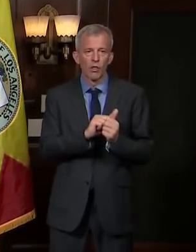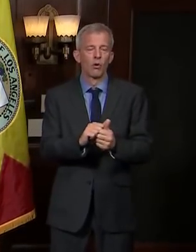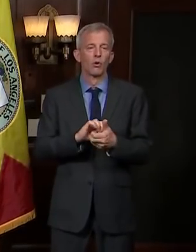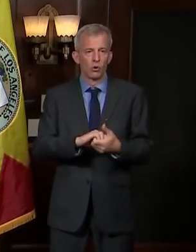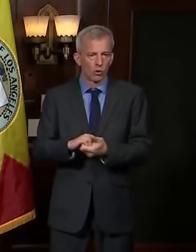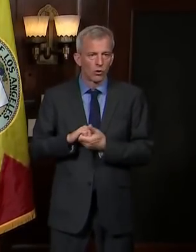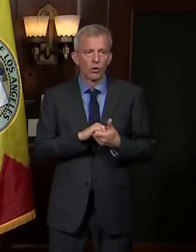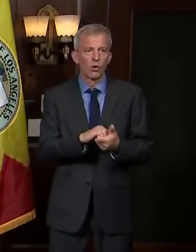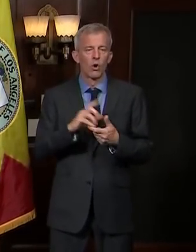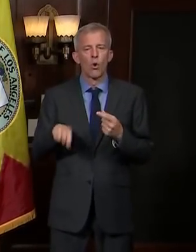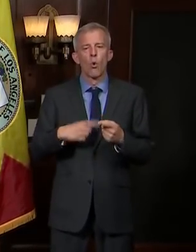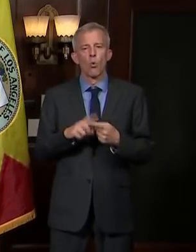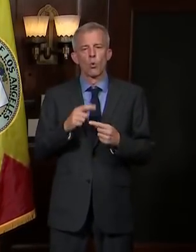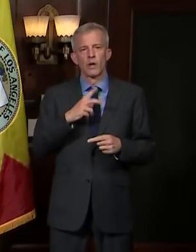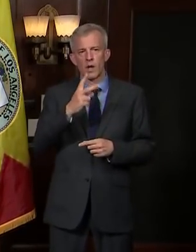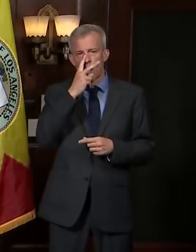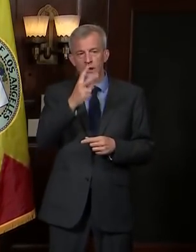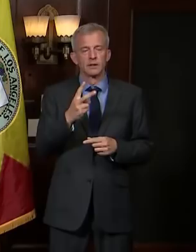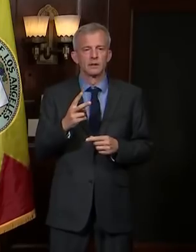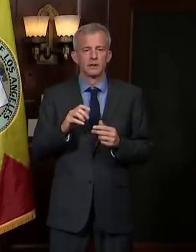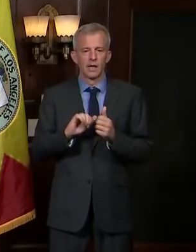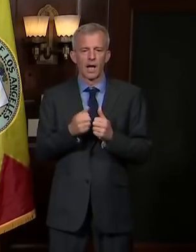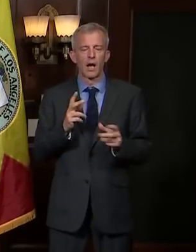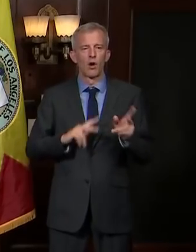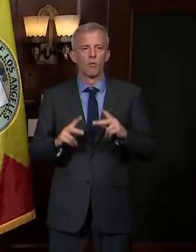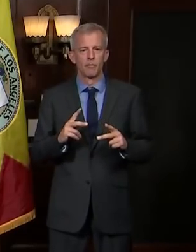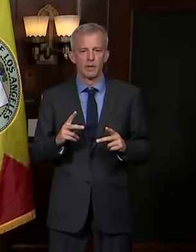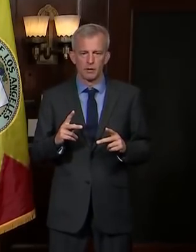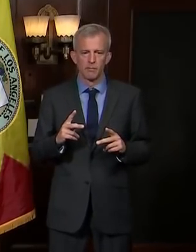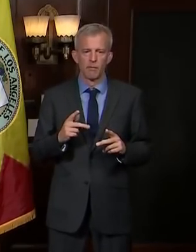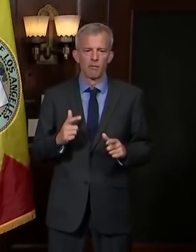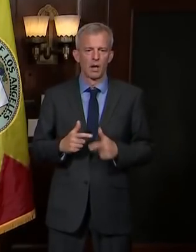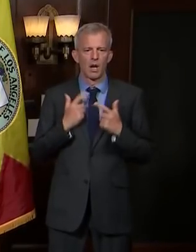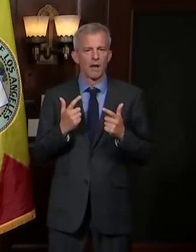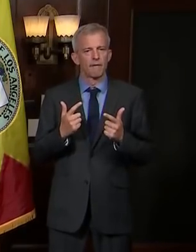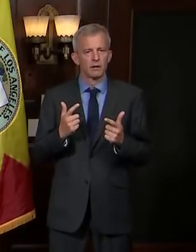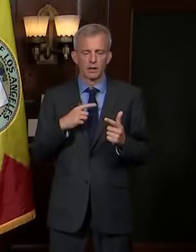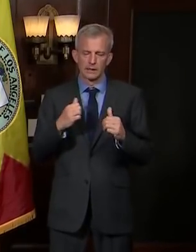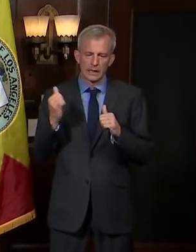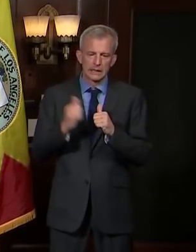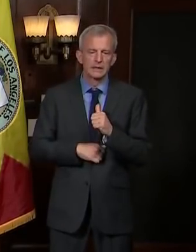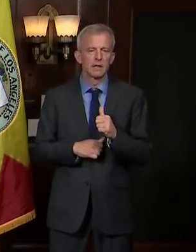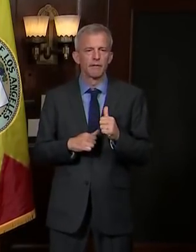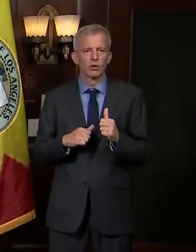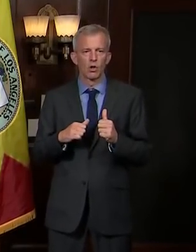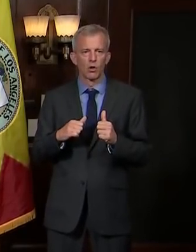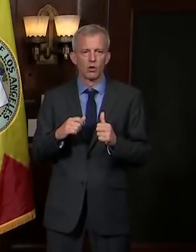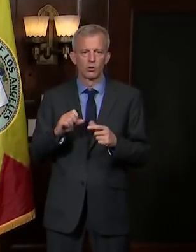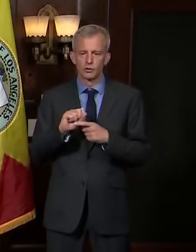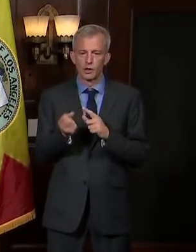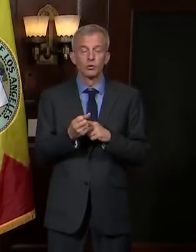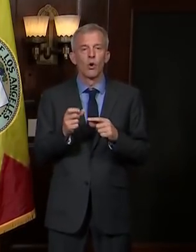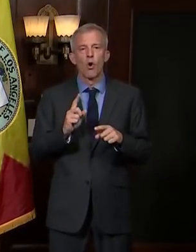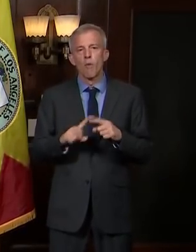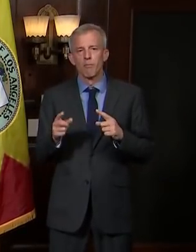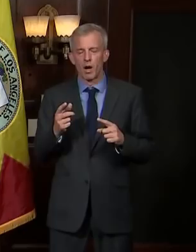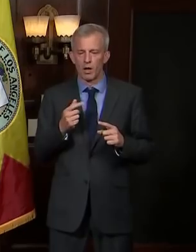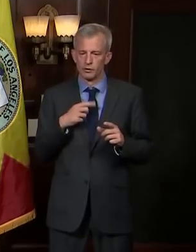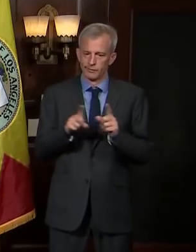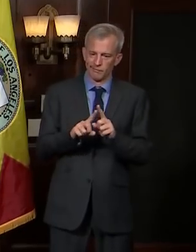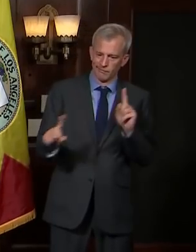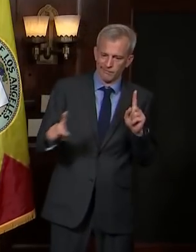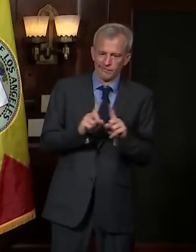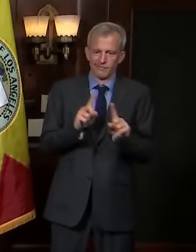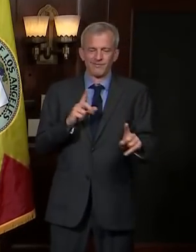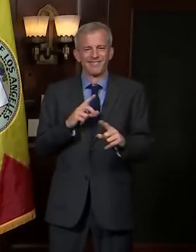see the discipline with which people are living their lives, difficult but necessary actions to save lives and to protect